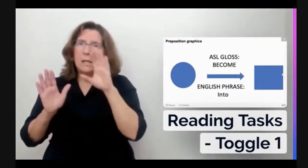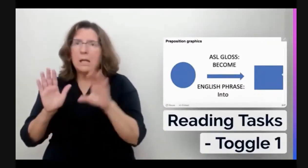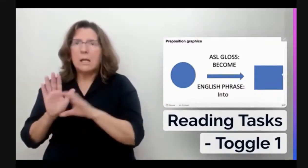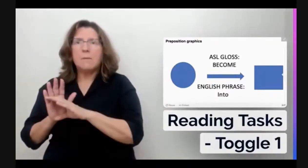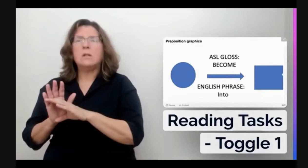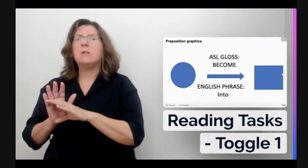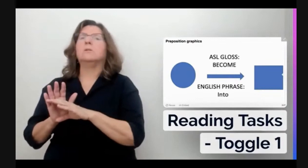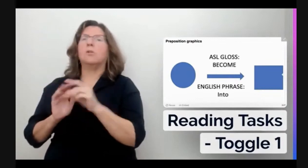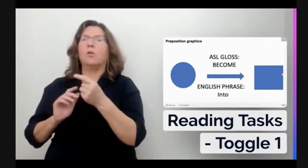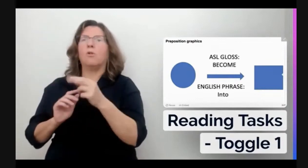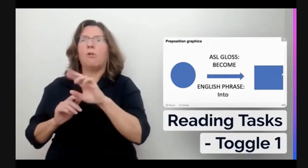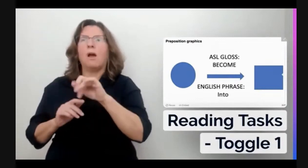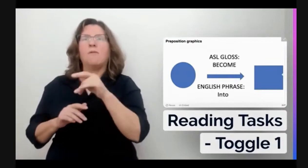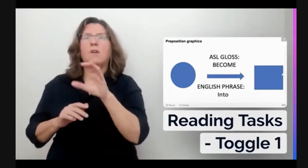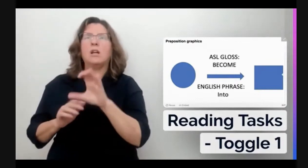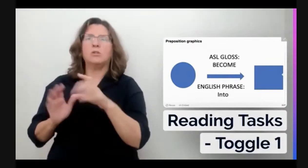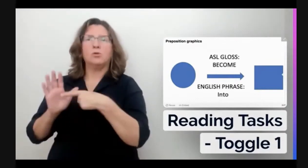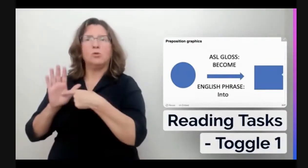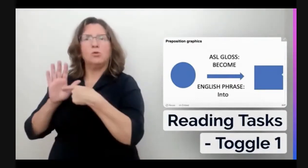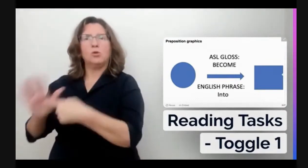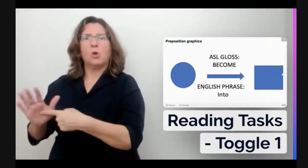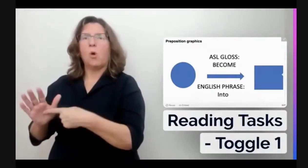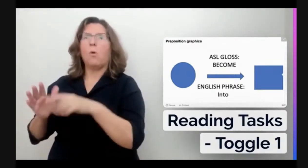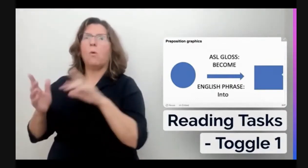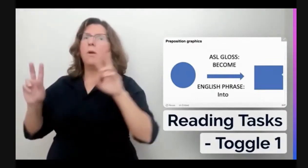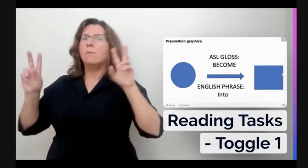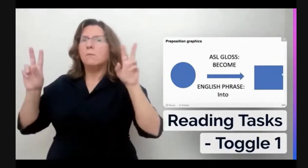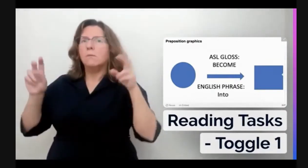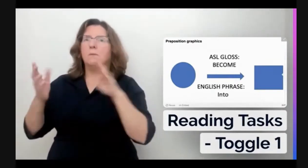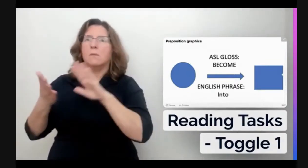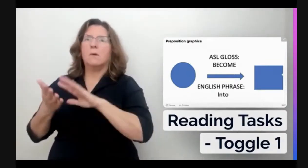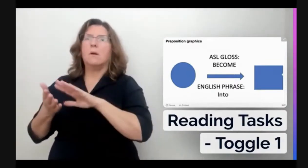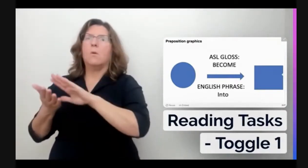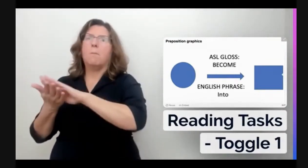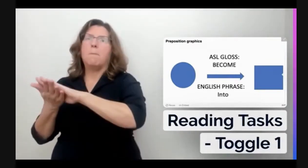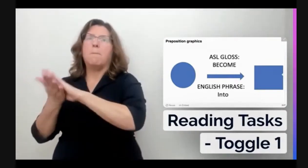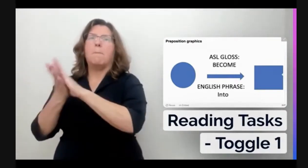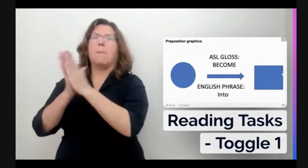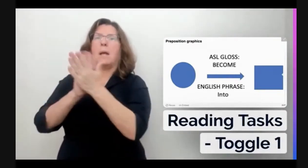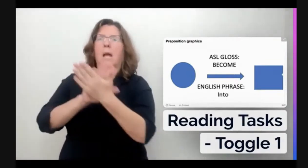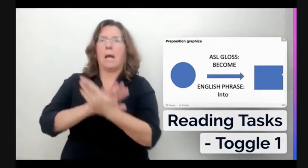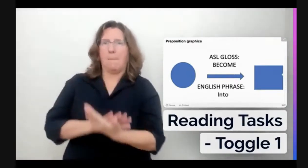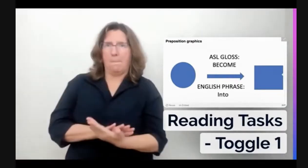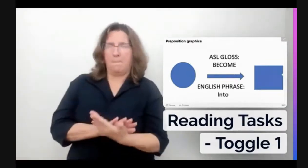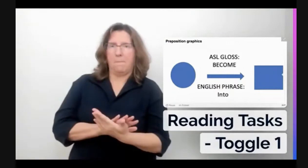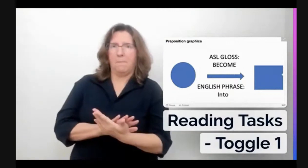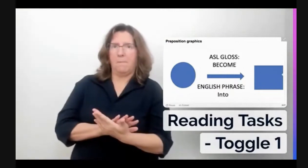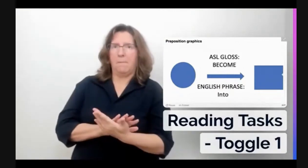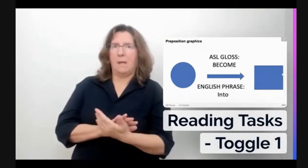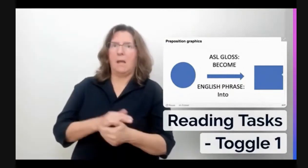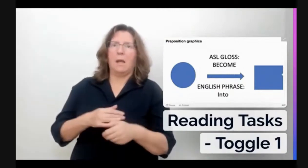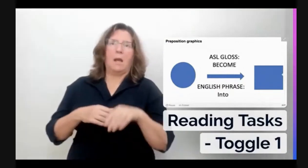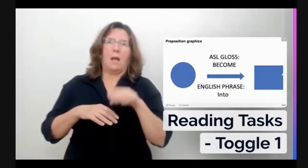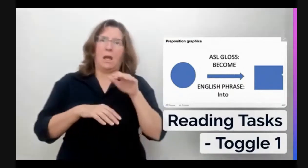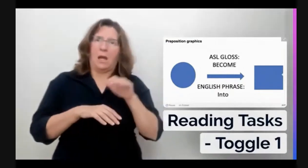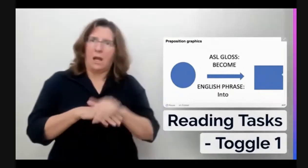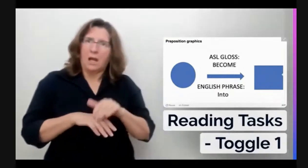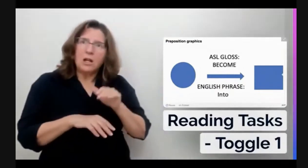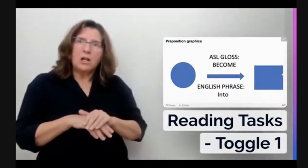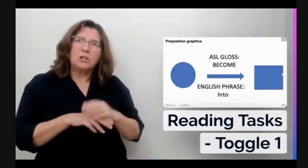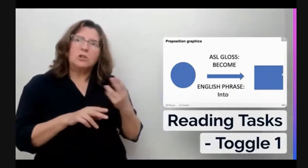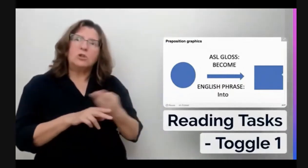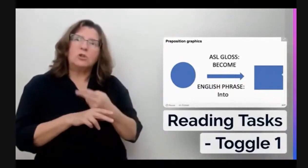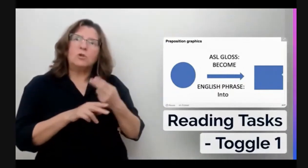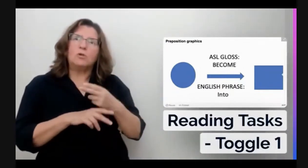In this case, comparing the ASL gloss become with the English preposition into.